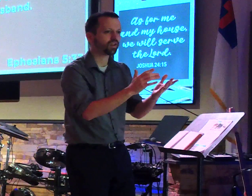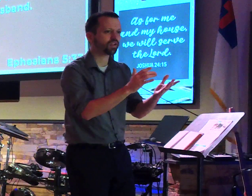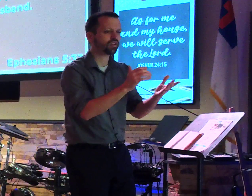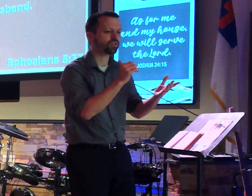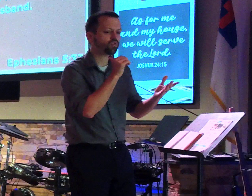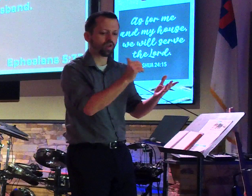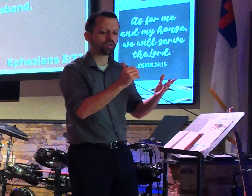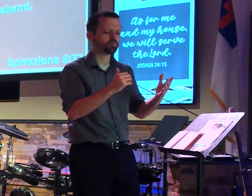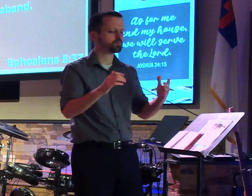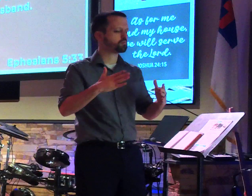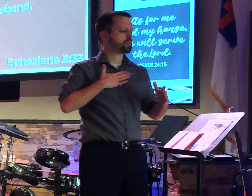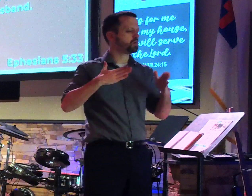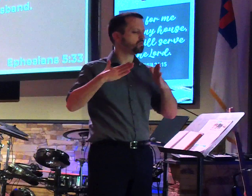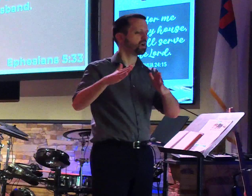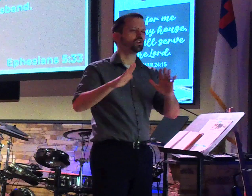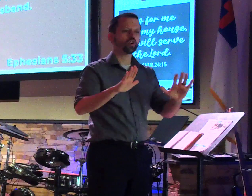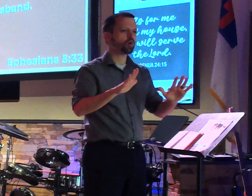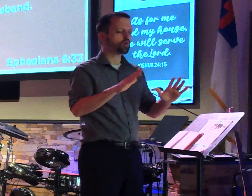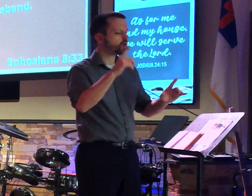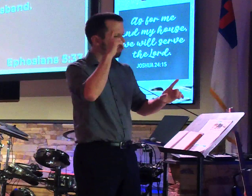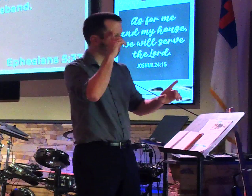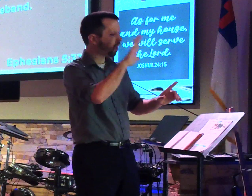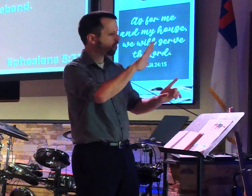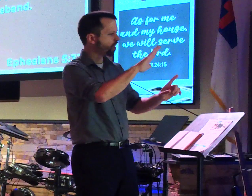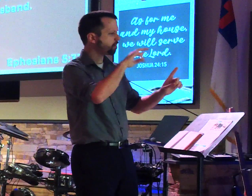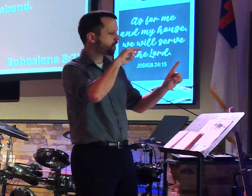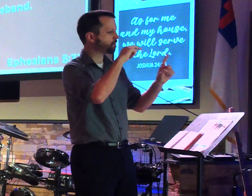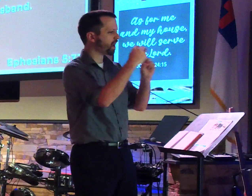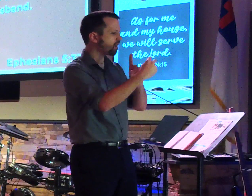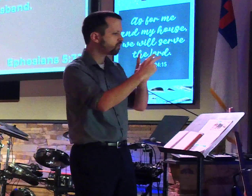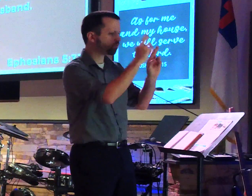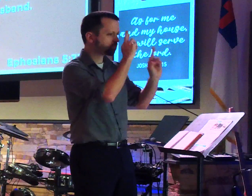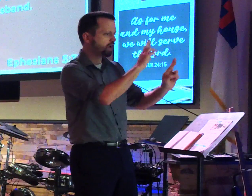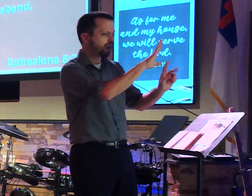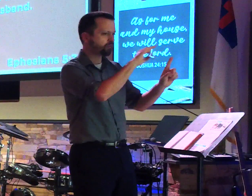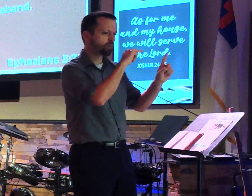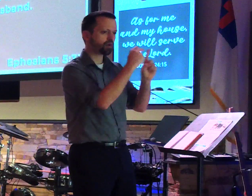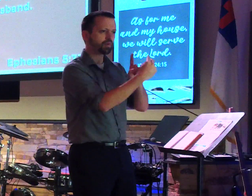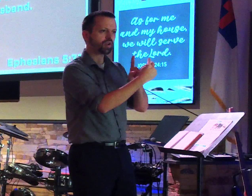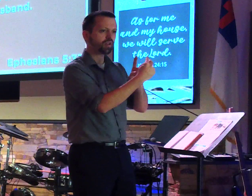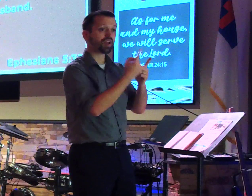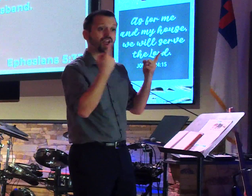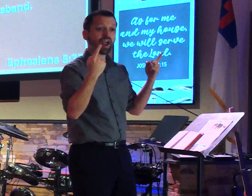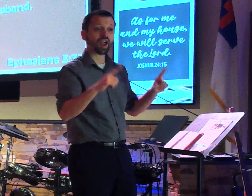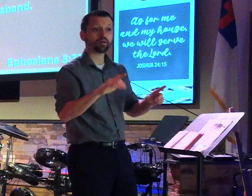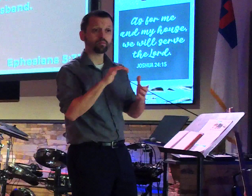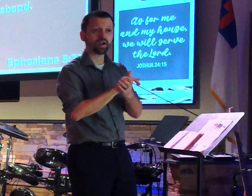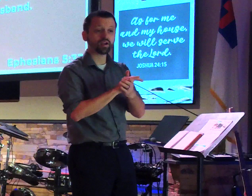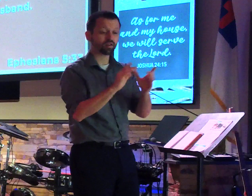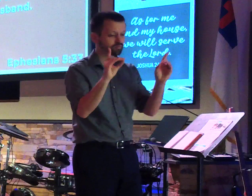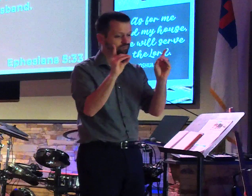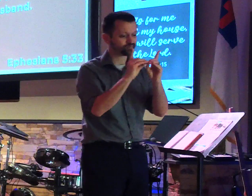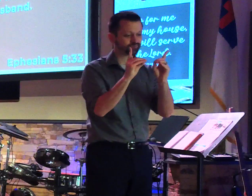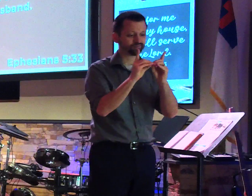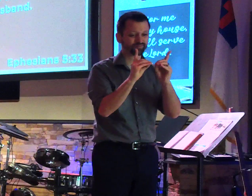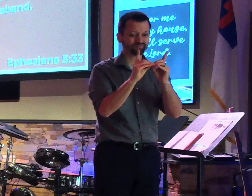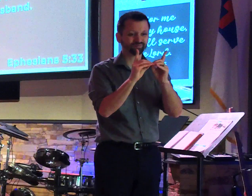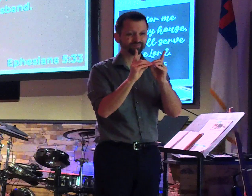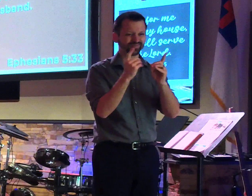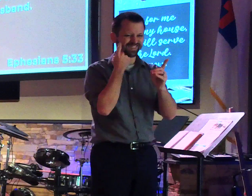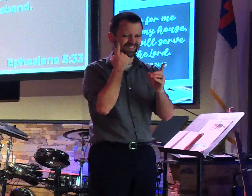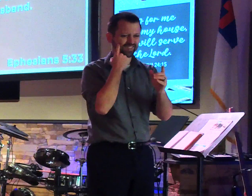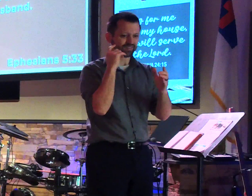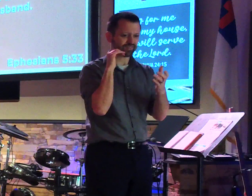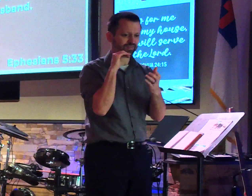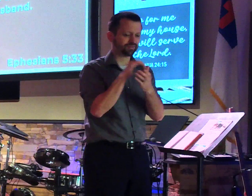You look at things from their point of view, and you respect that. What happens in marriages is that when you're dating and you're first married, that love